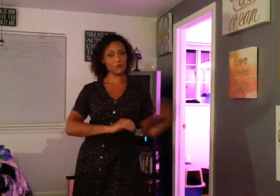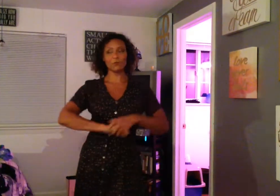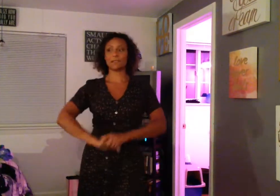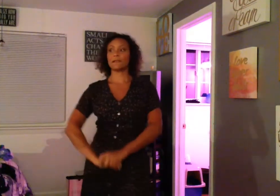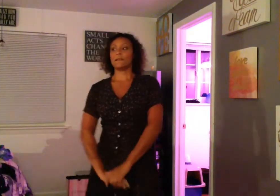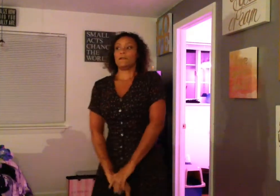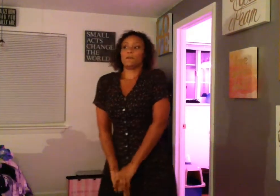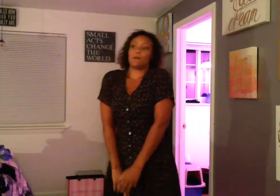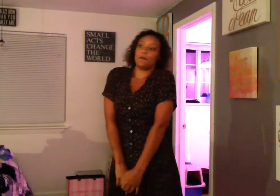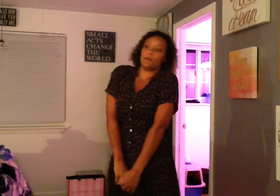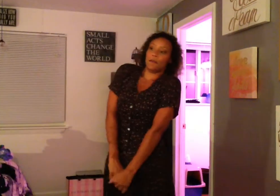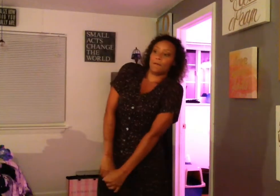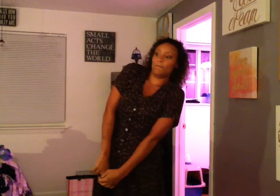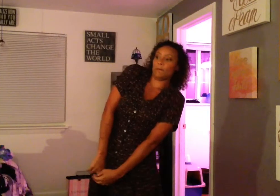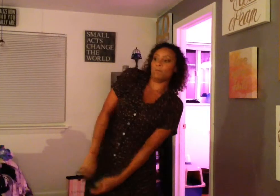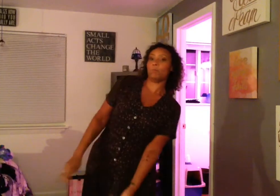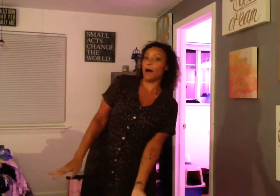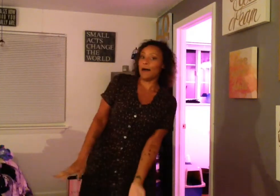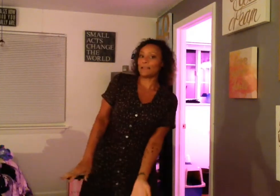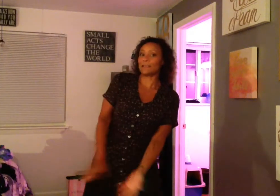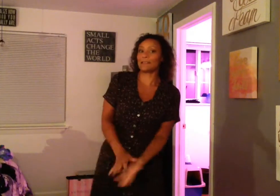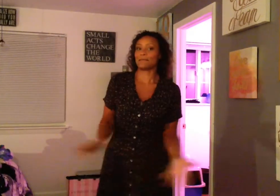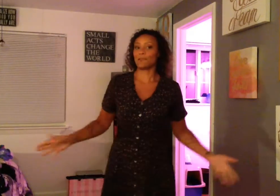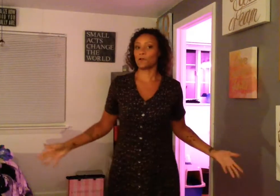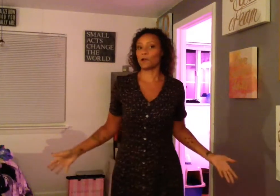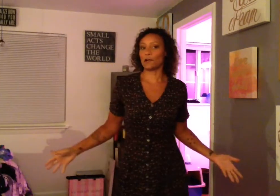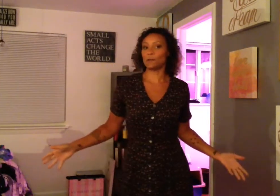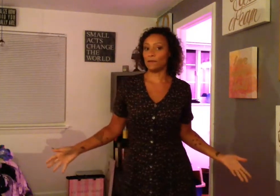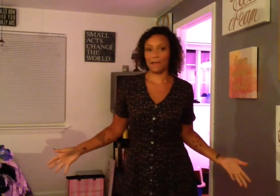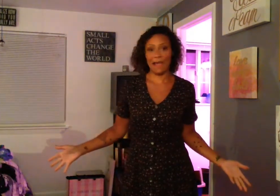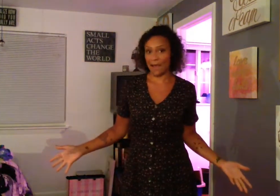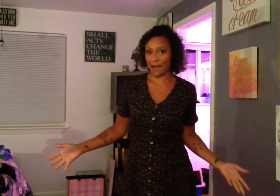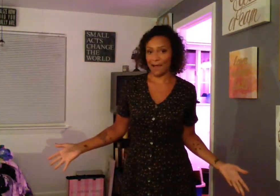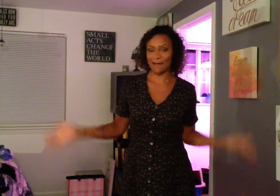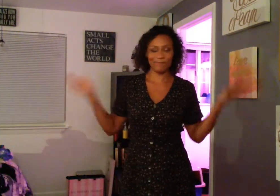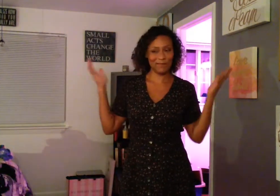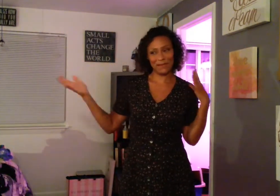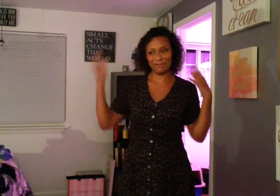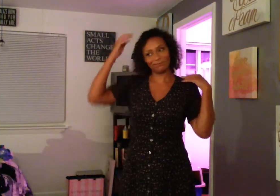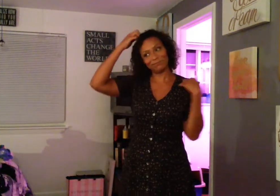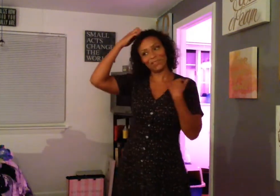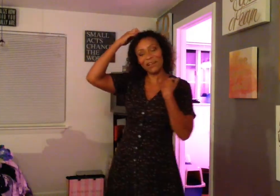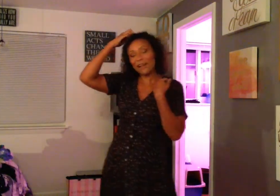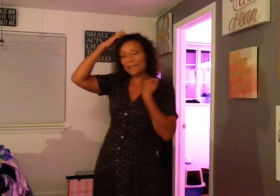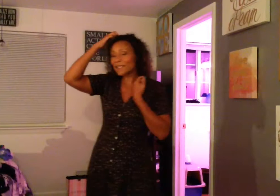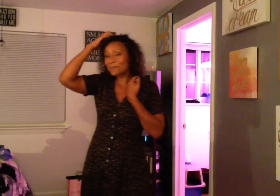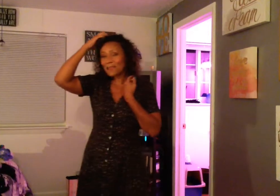suits. You could call them bots. Or living AI. I mean, it's all kind of the same thing.